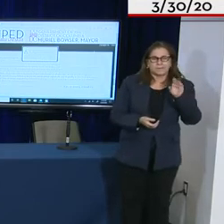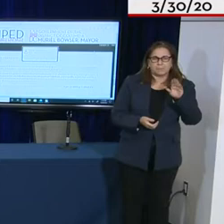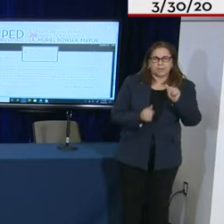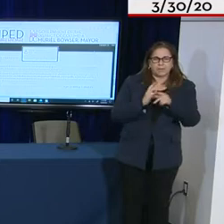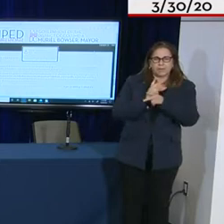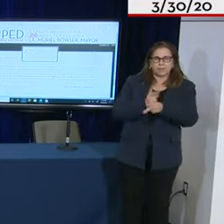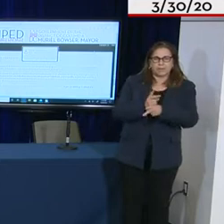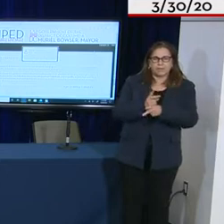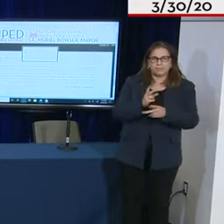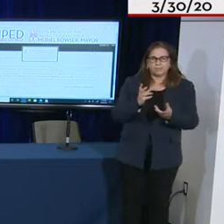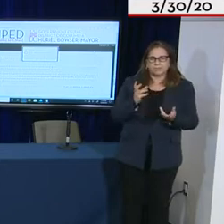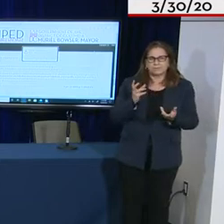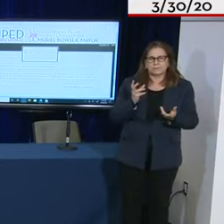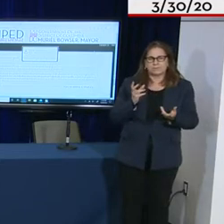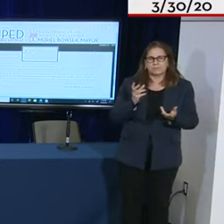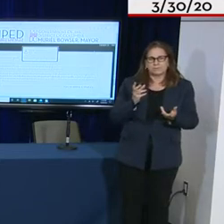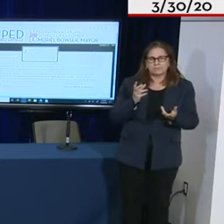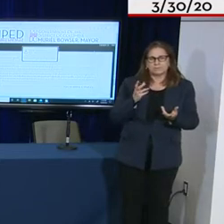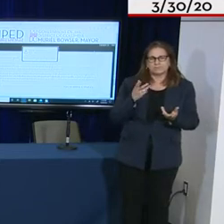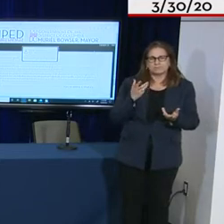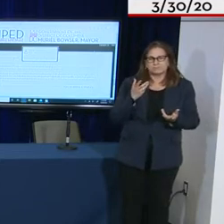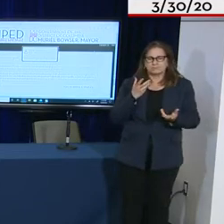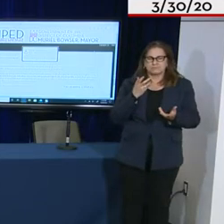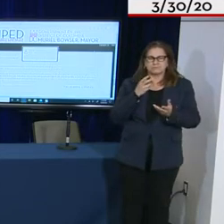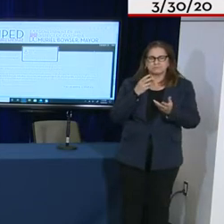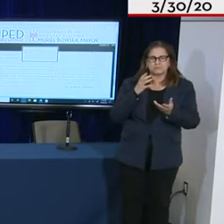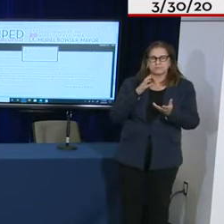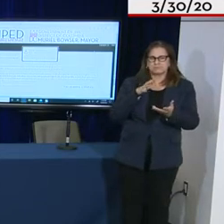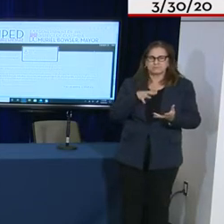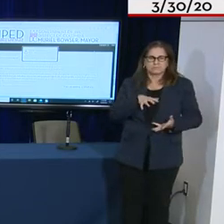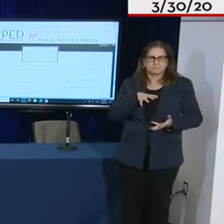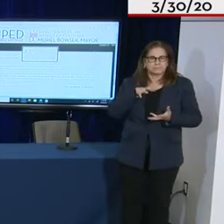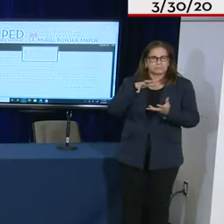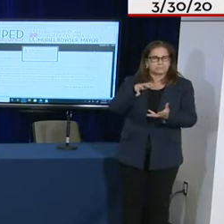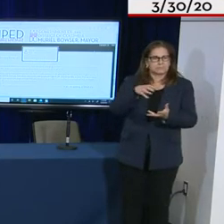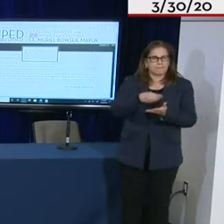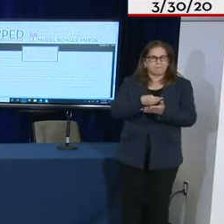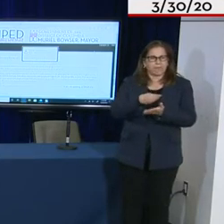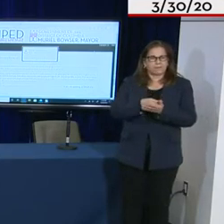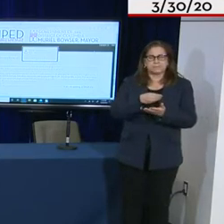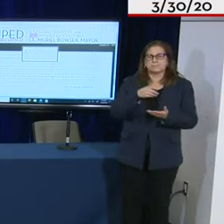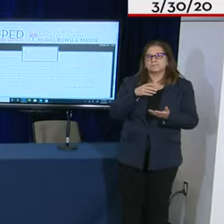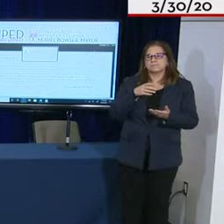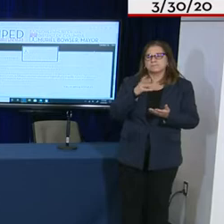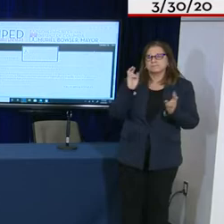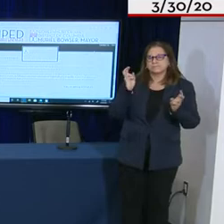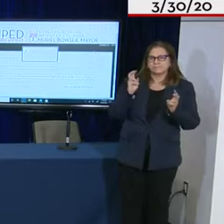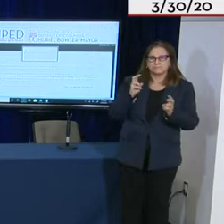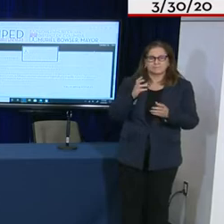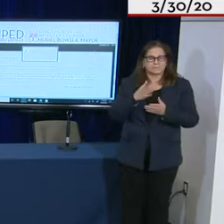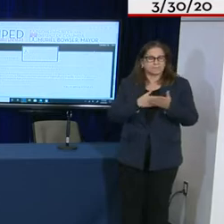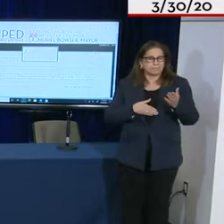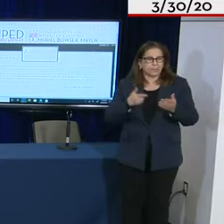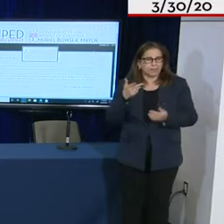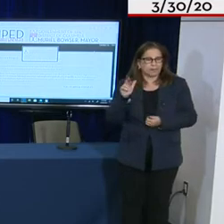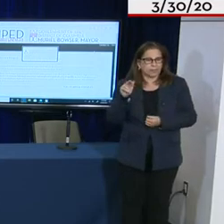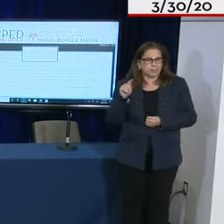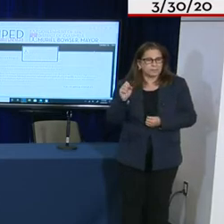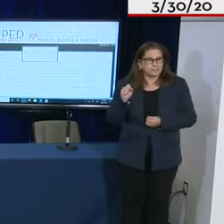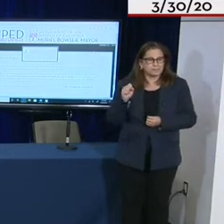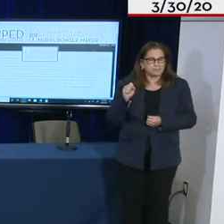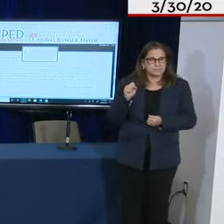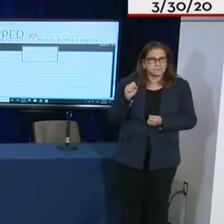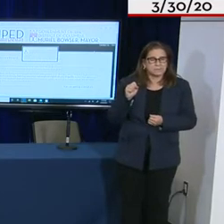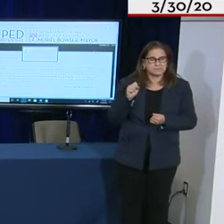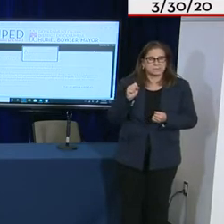their mind as some of the grant requirements were made. For those of you on the line who have constituents